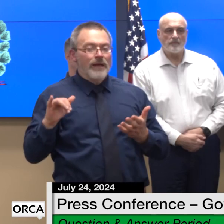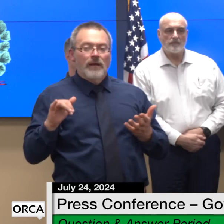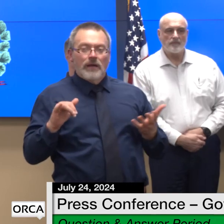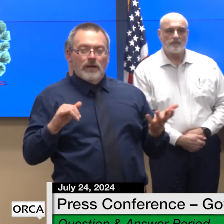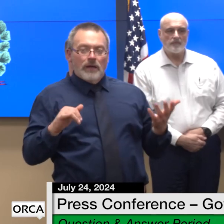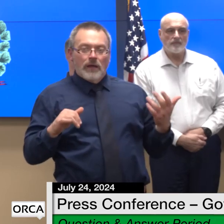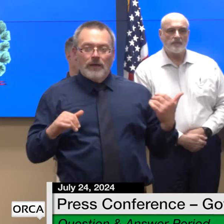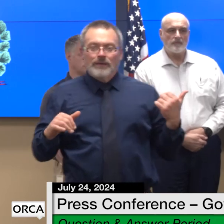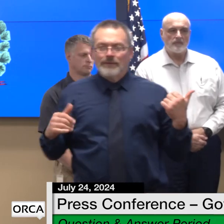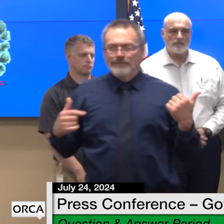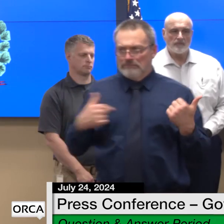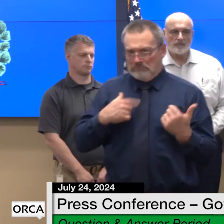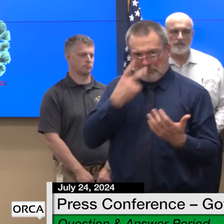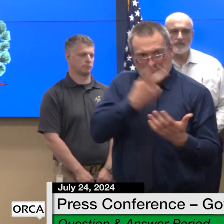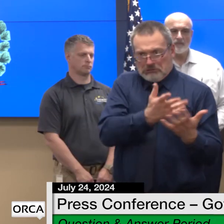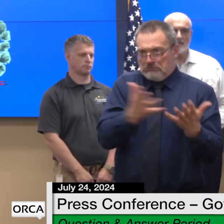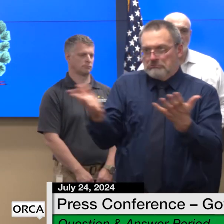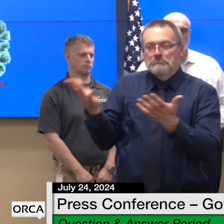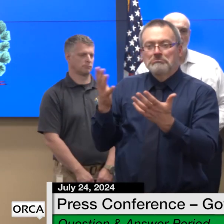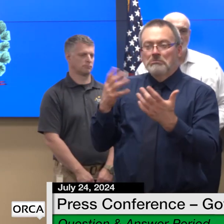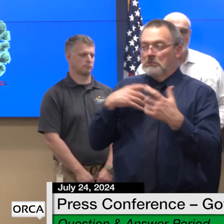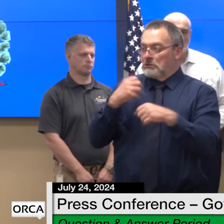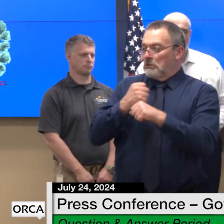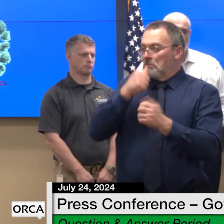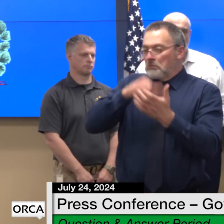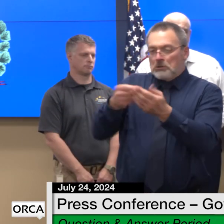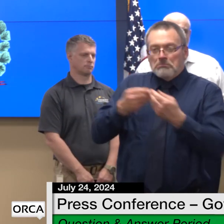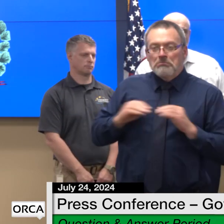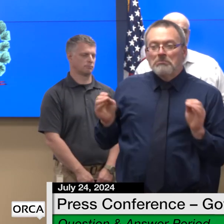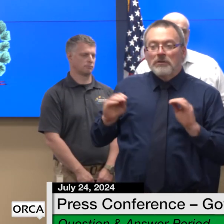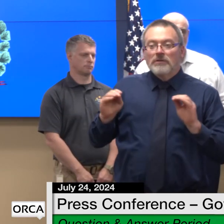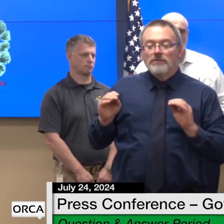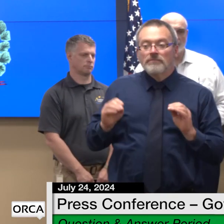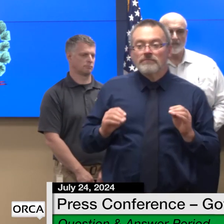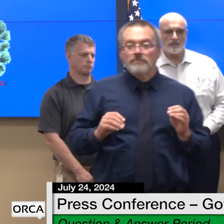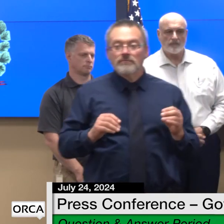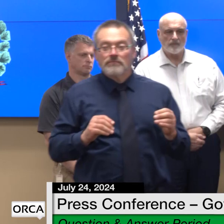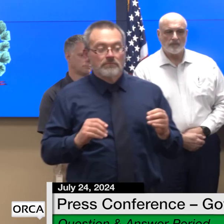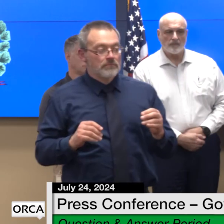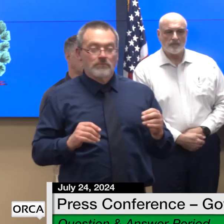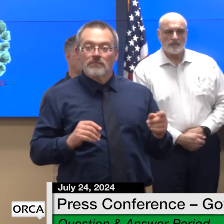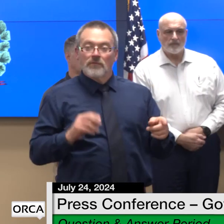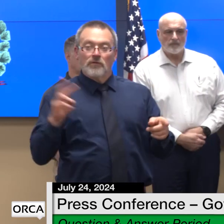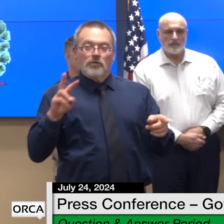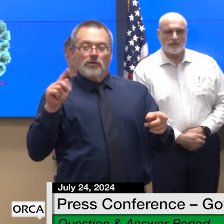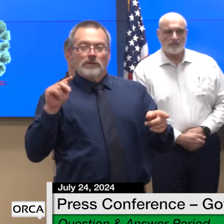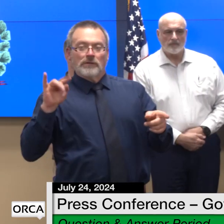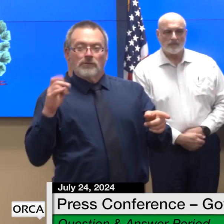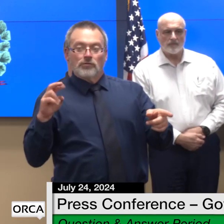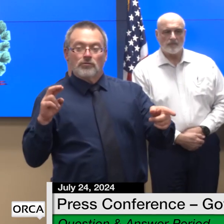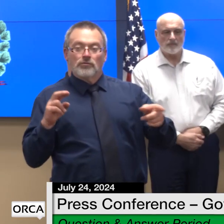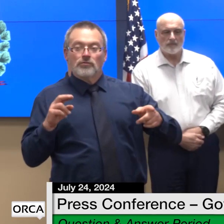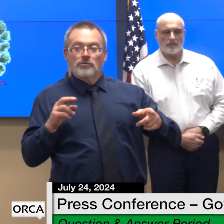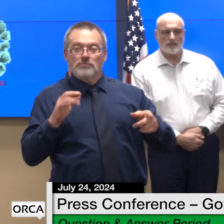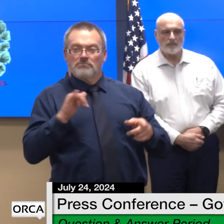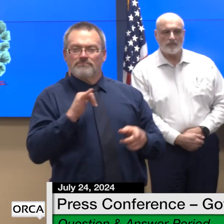I received them. Okay. Do you think it's misinformation for a group, an interest group, to